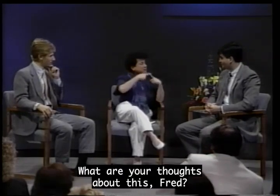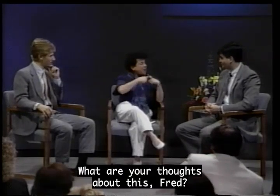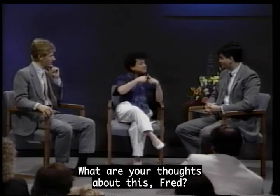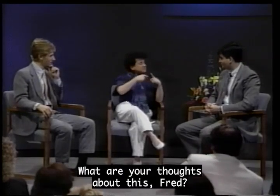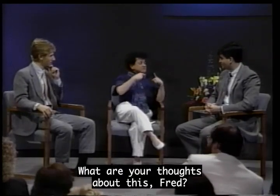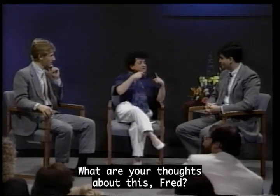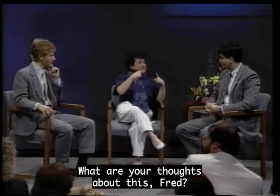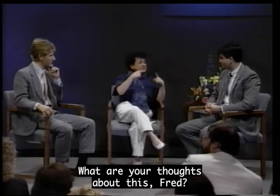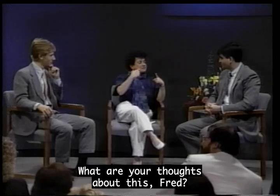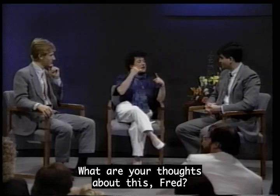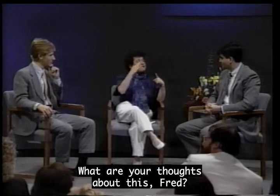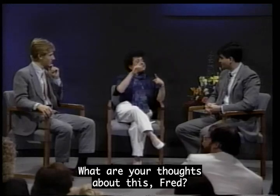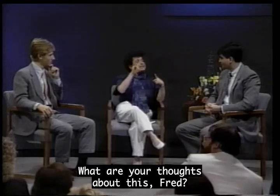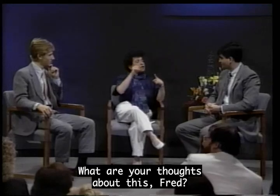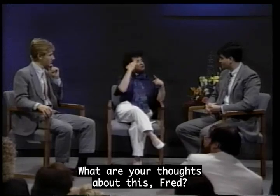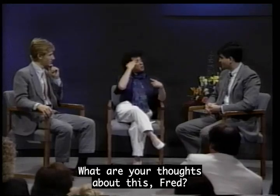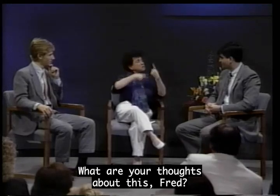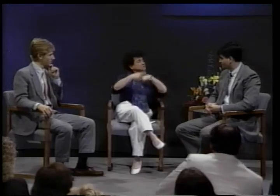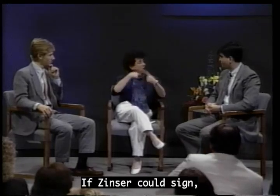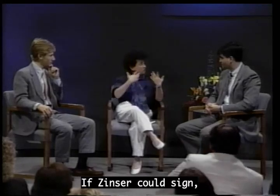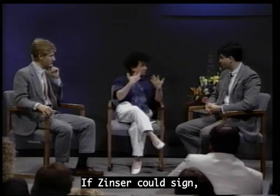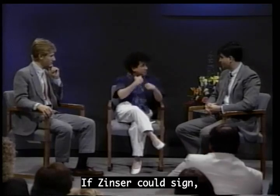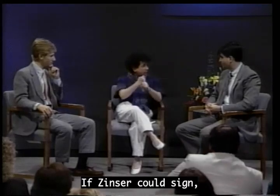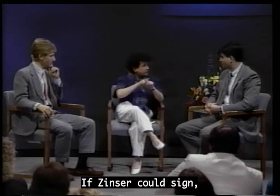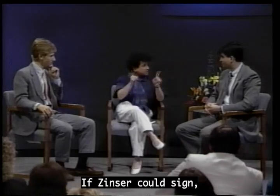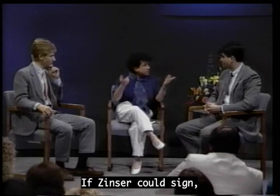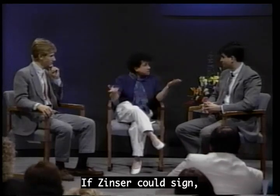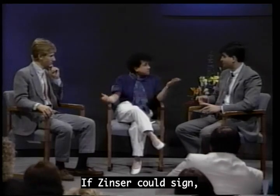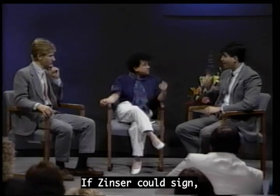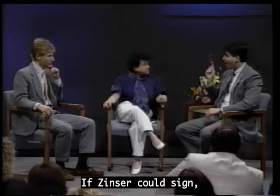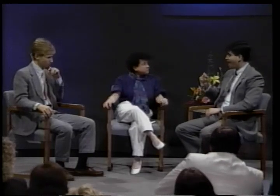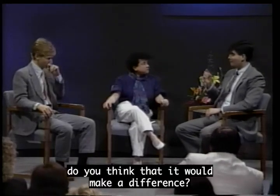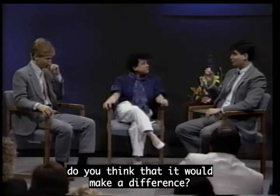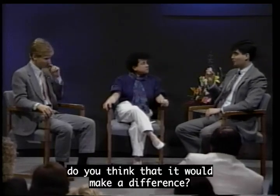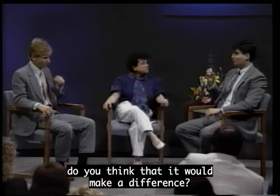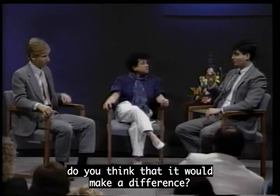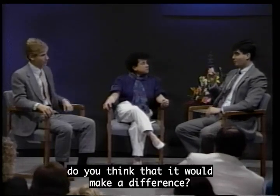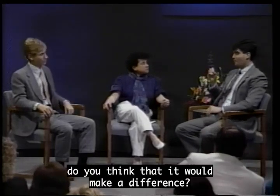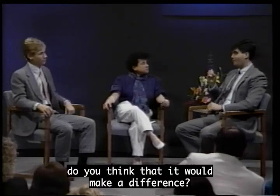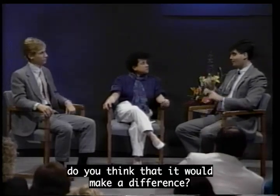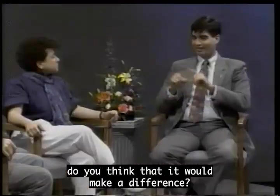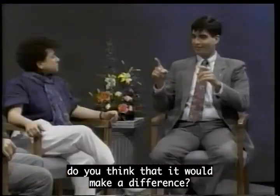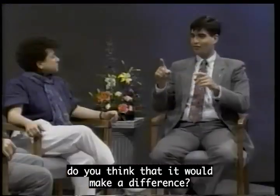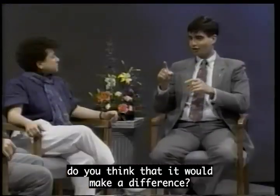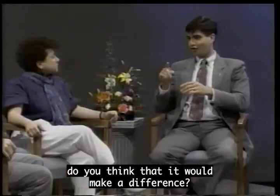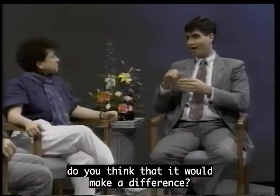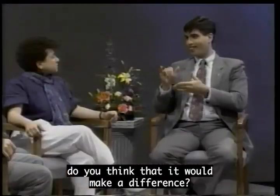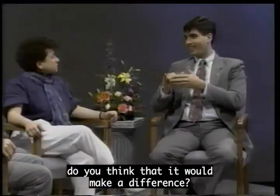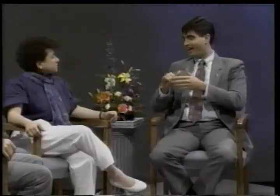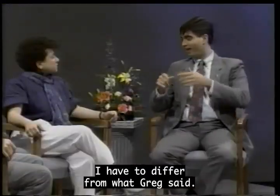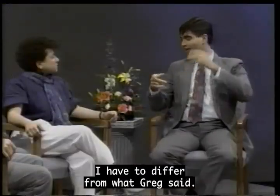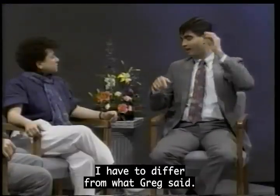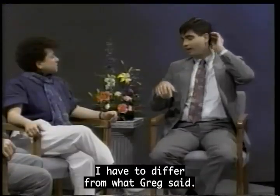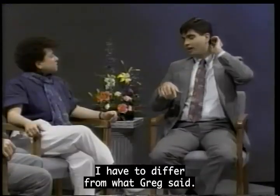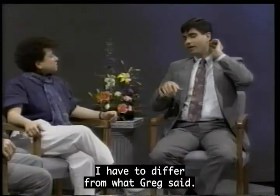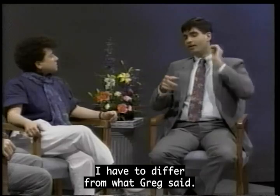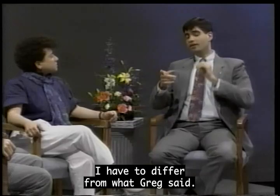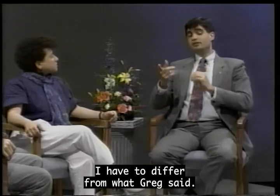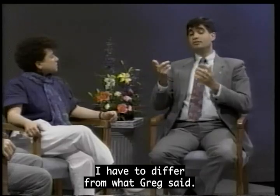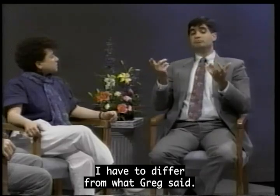What are your thoughts about this, Fred? If Zinser could sign, do you think that would make a difference? I have to differ from what